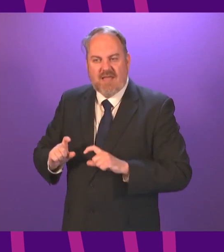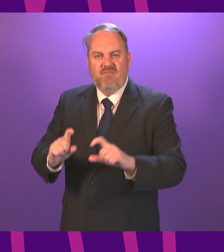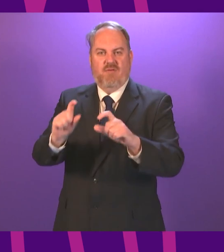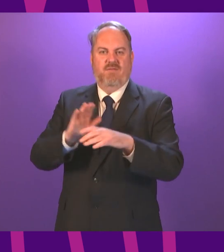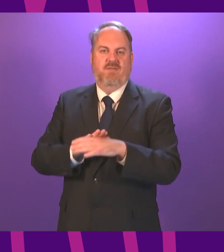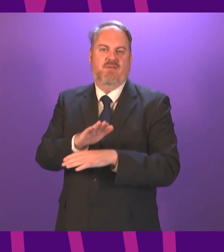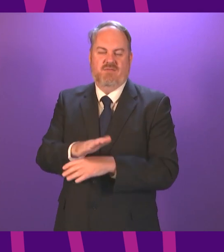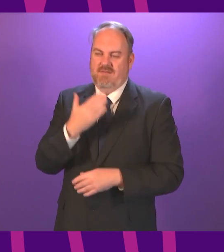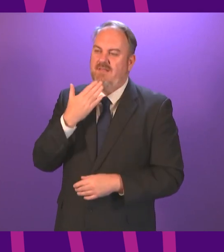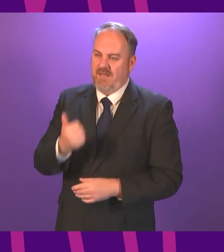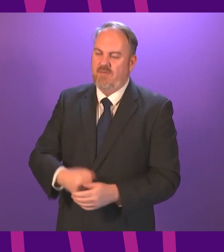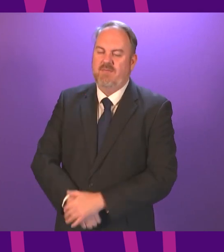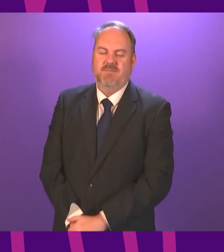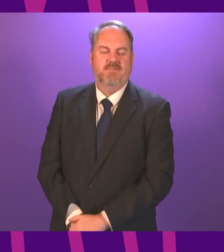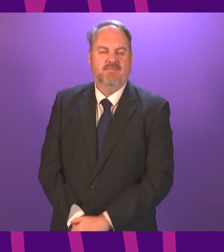Thank you.